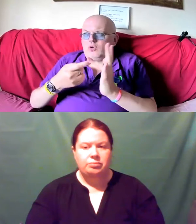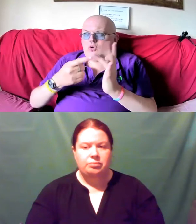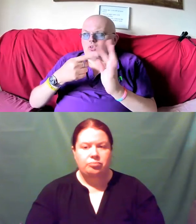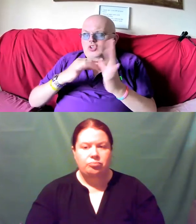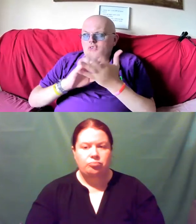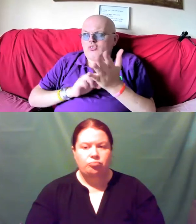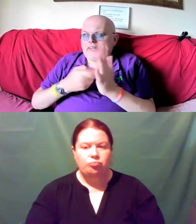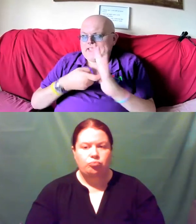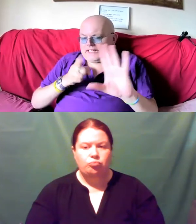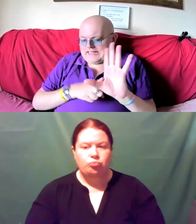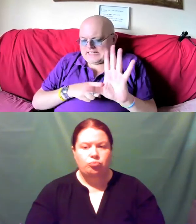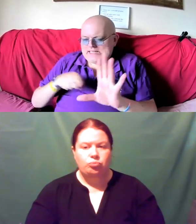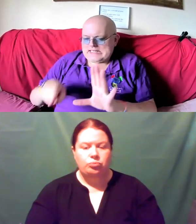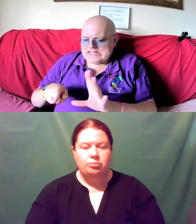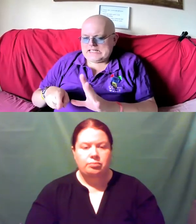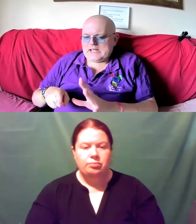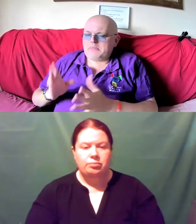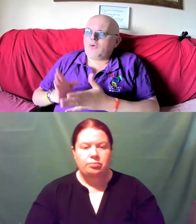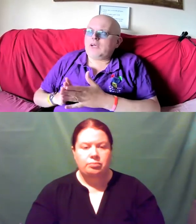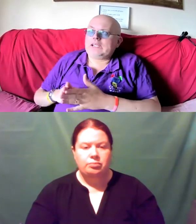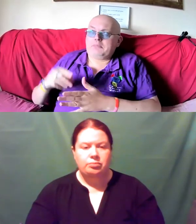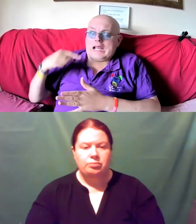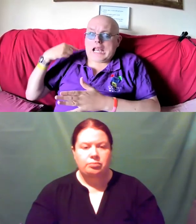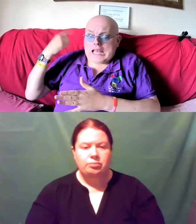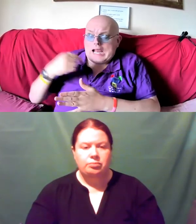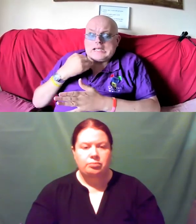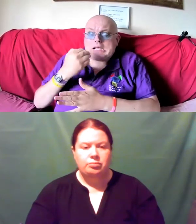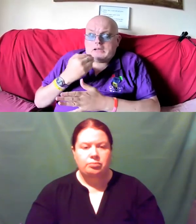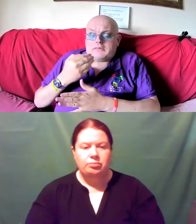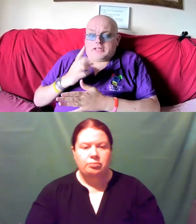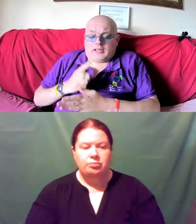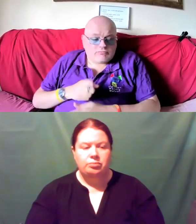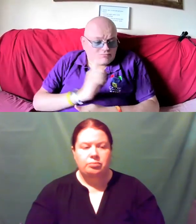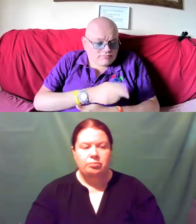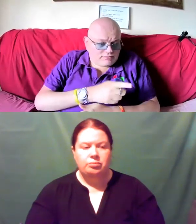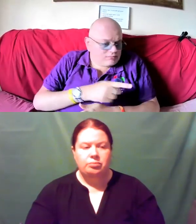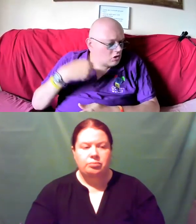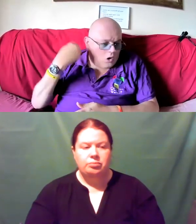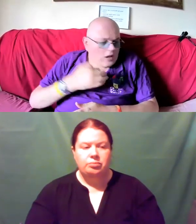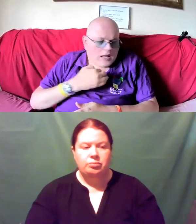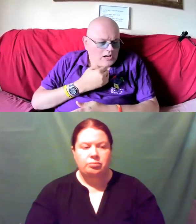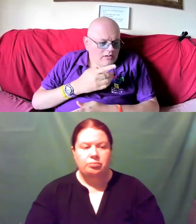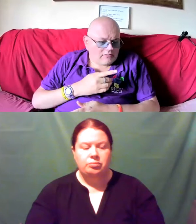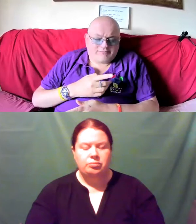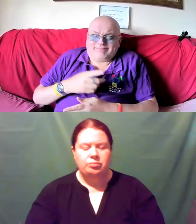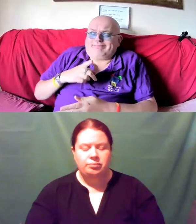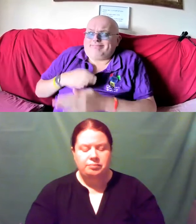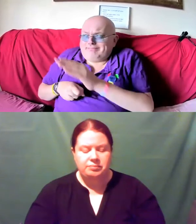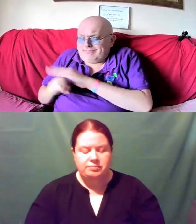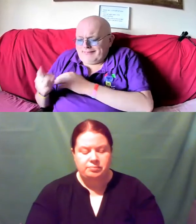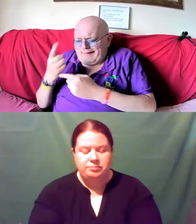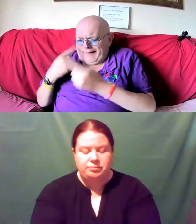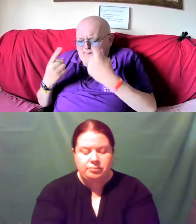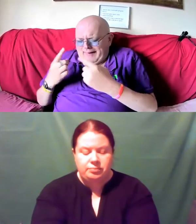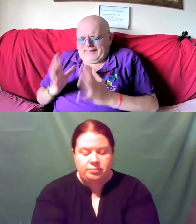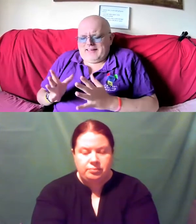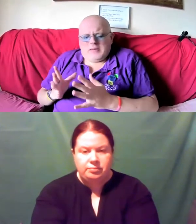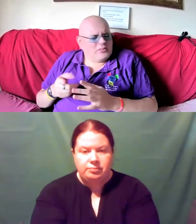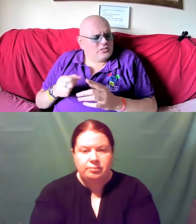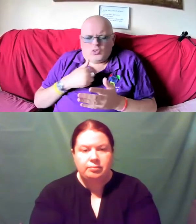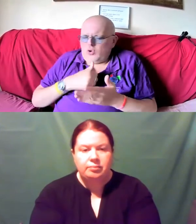in tears. And, you know, and so it's just... you know, not always a kind of positive and nurturing thing, but no